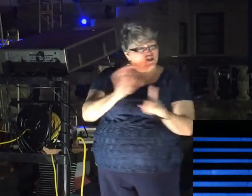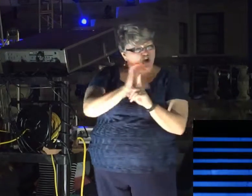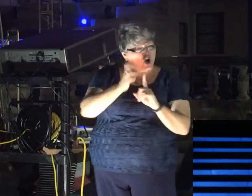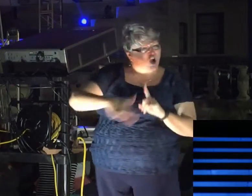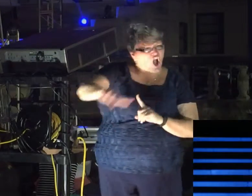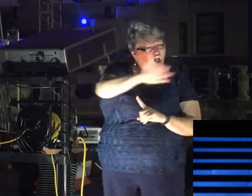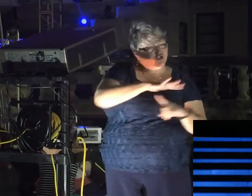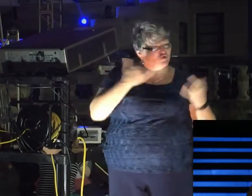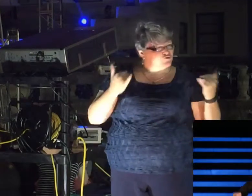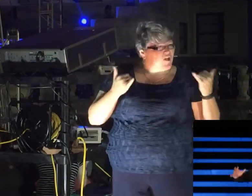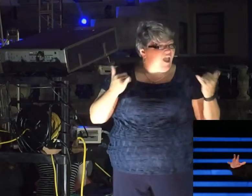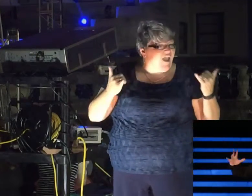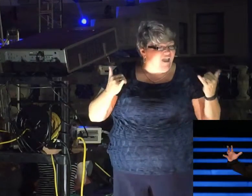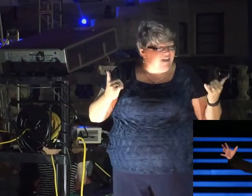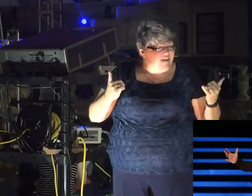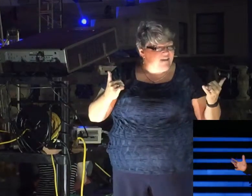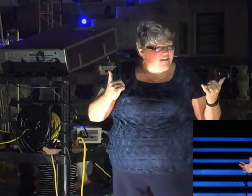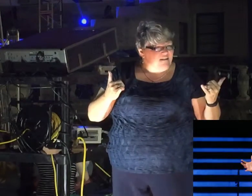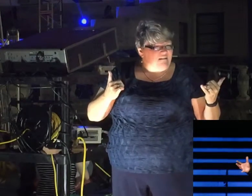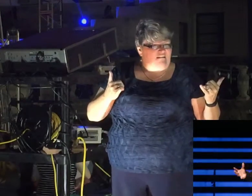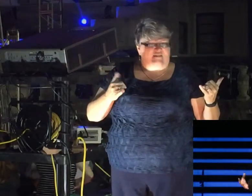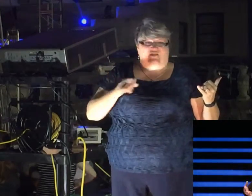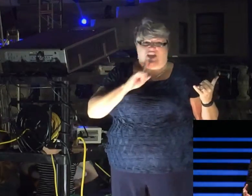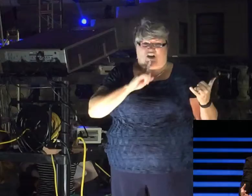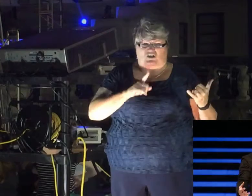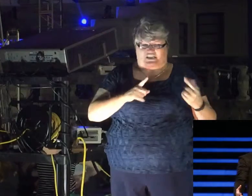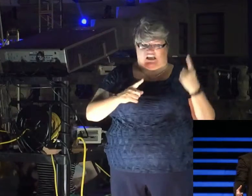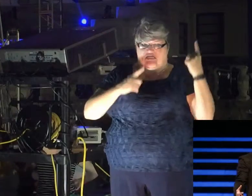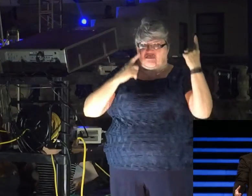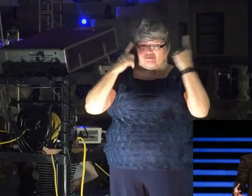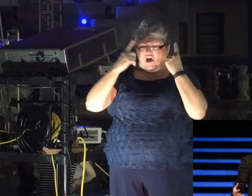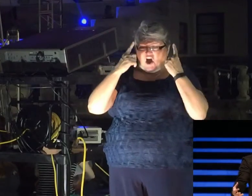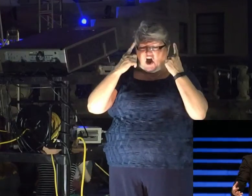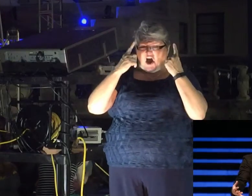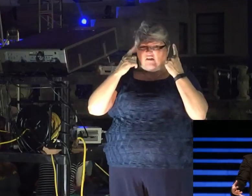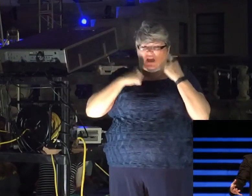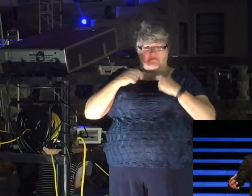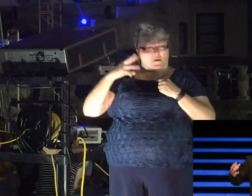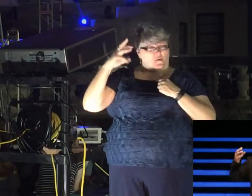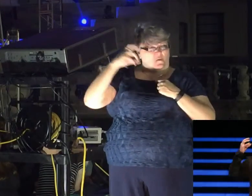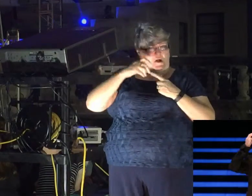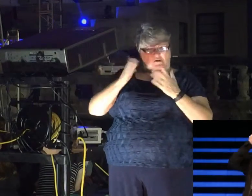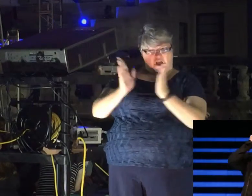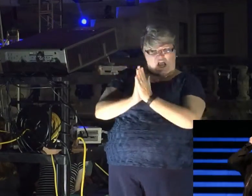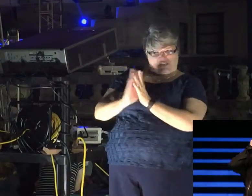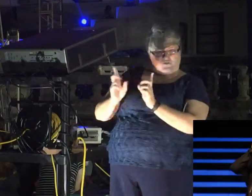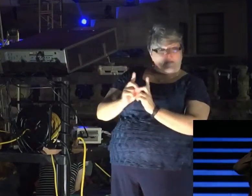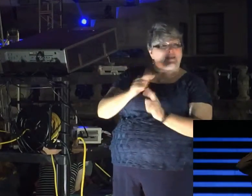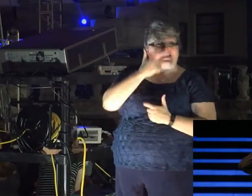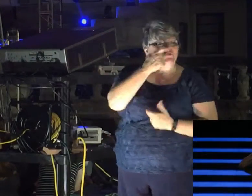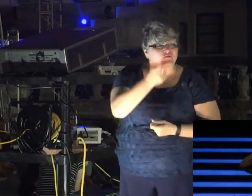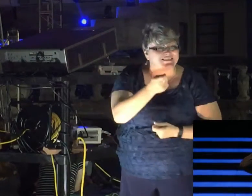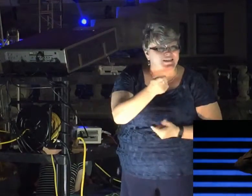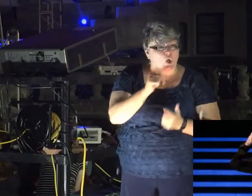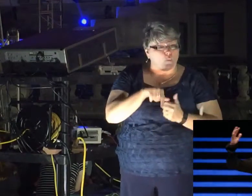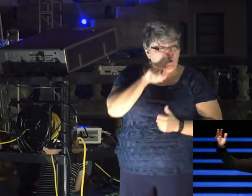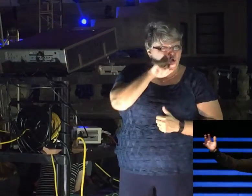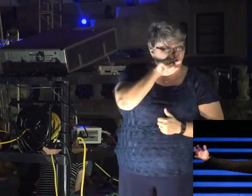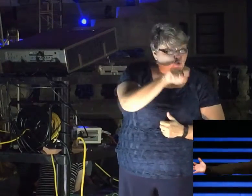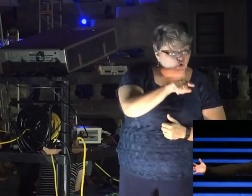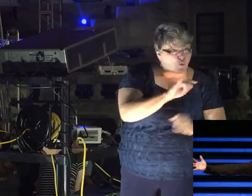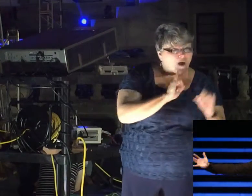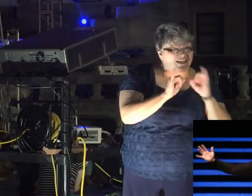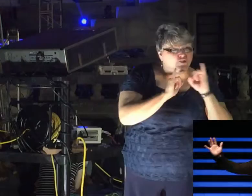yet in your culture today, there's this thought that it would be weird, but here's the interesting